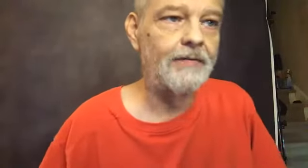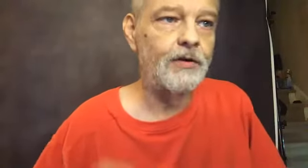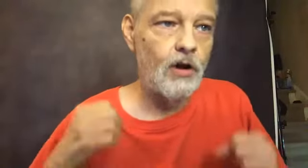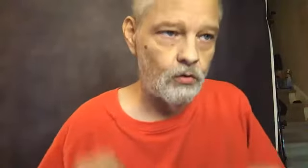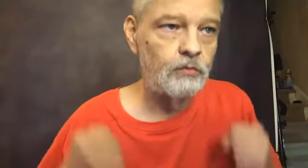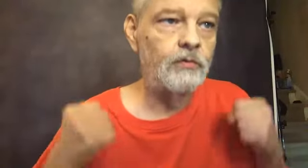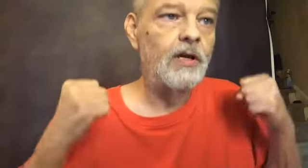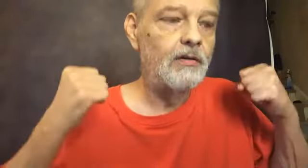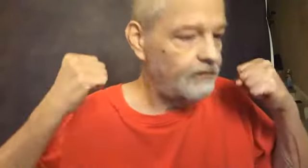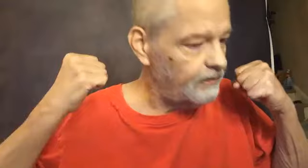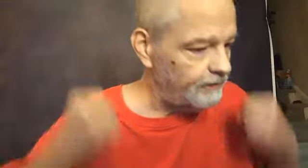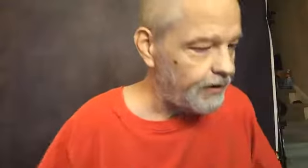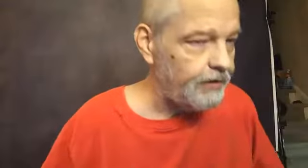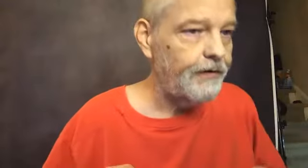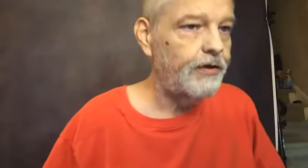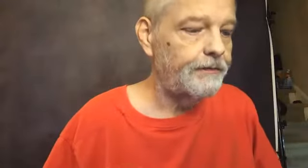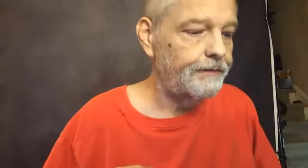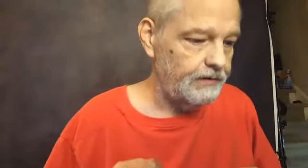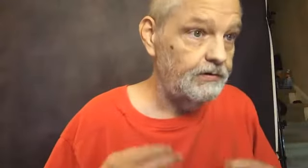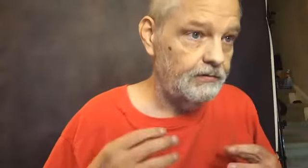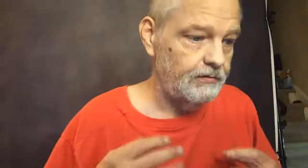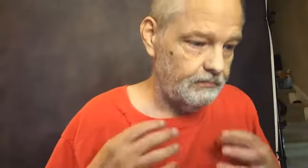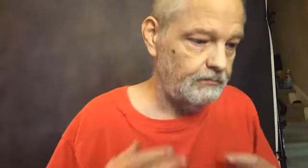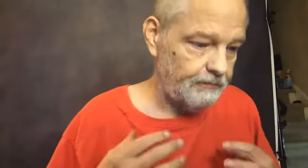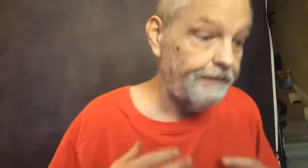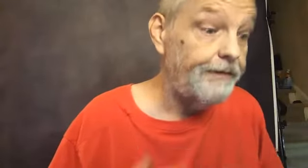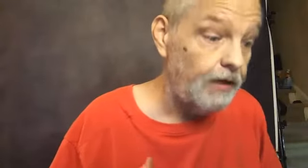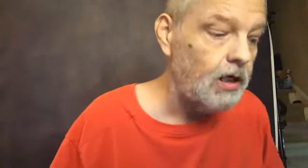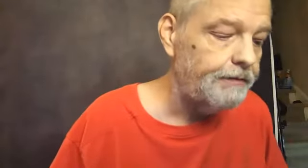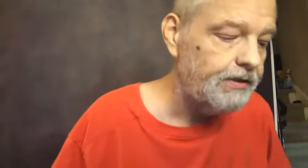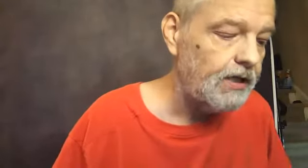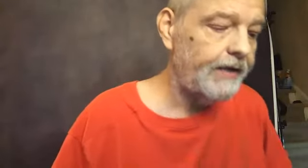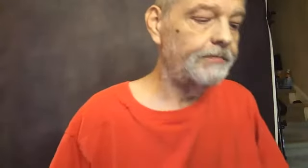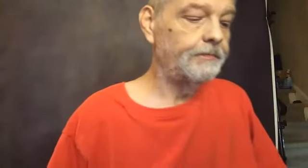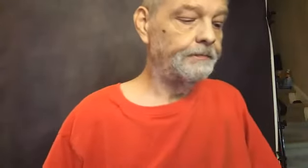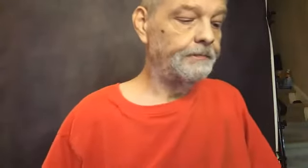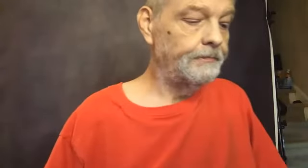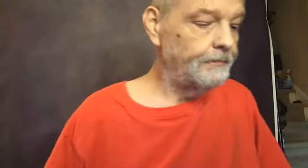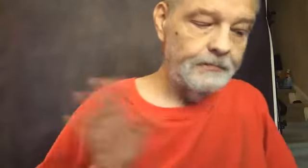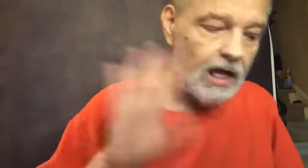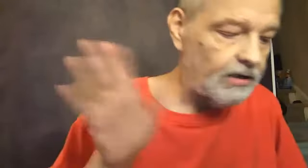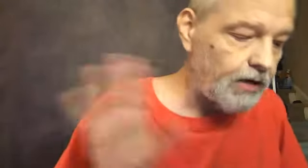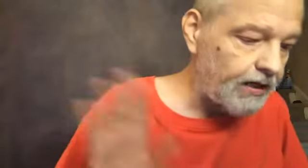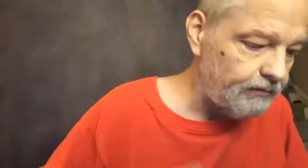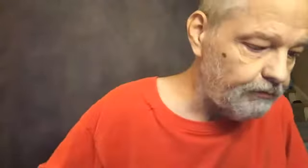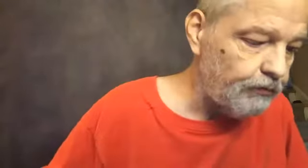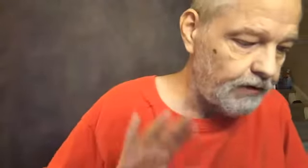their own very, very Philadelphia style. I'll try